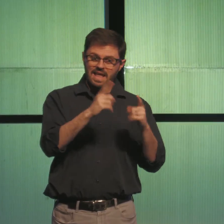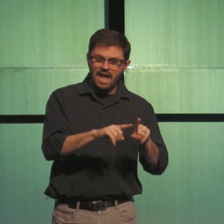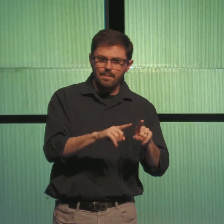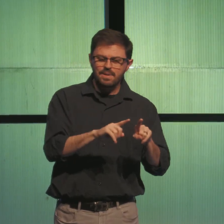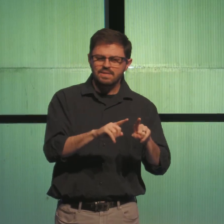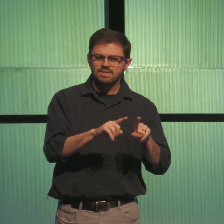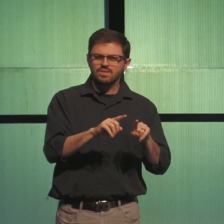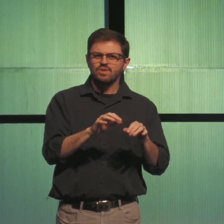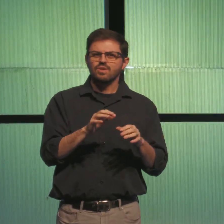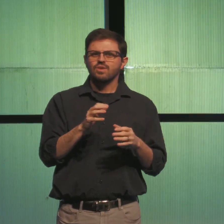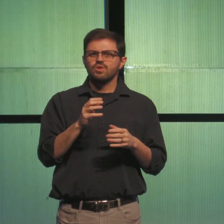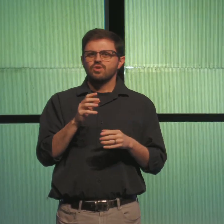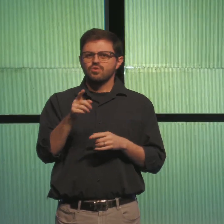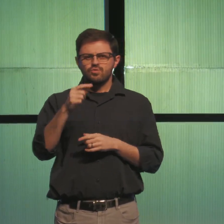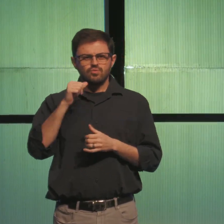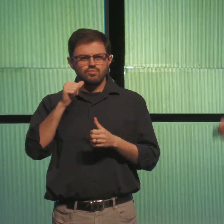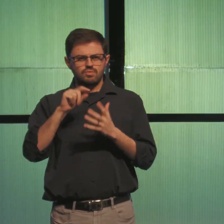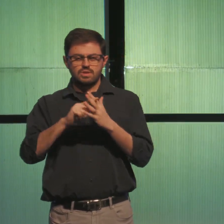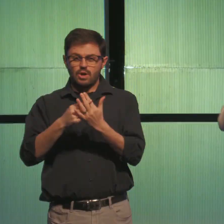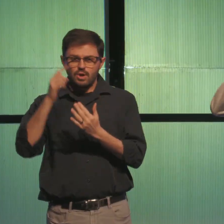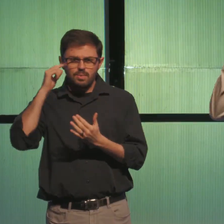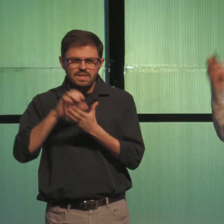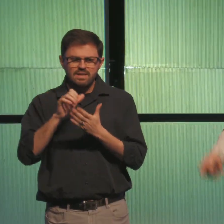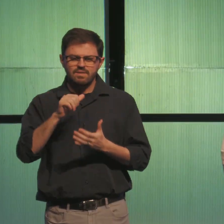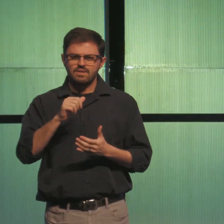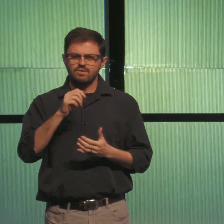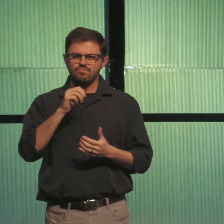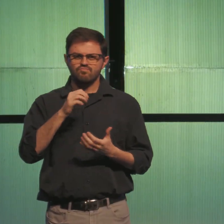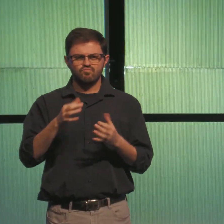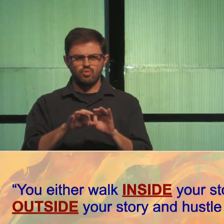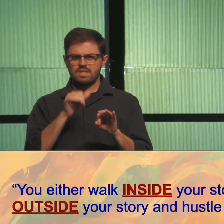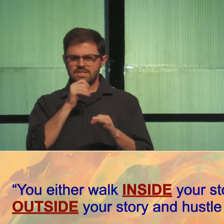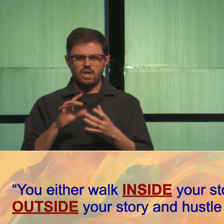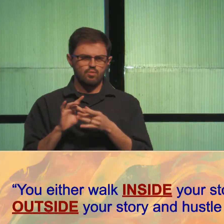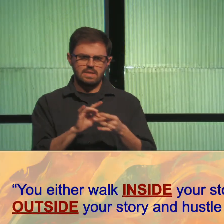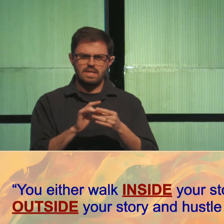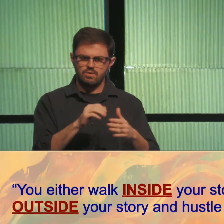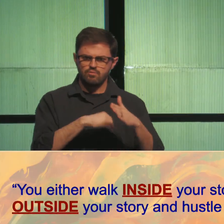here, because you are present, and it will become performance. The hustle begins.